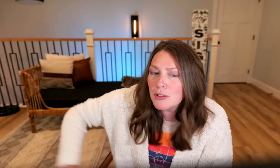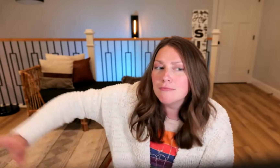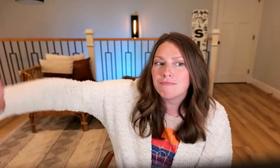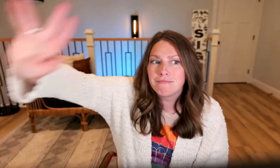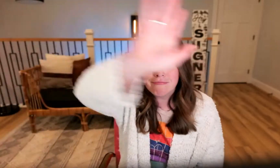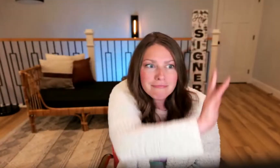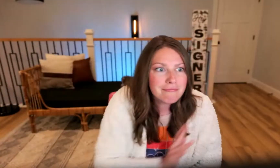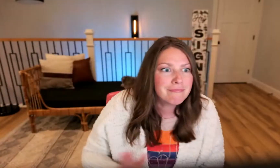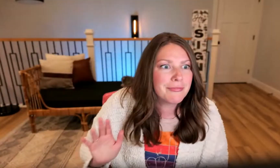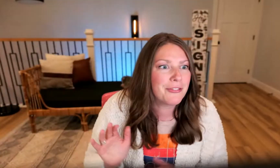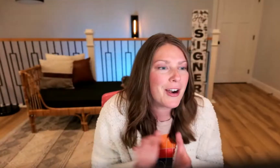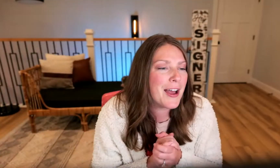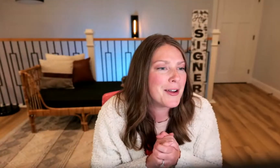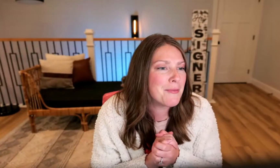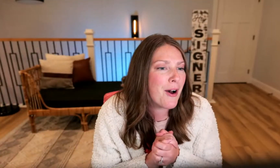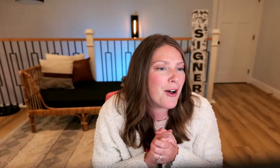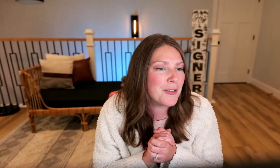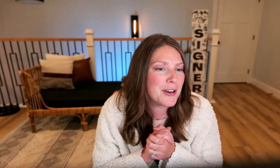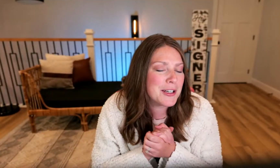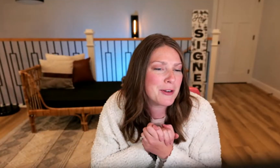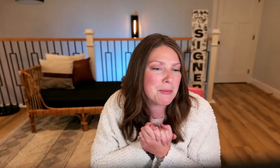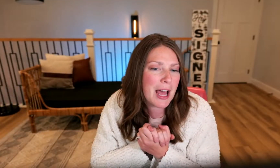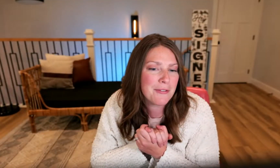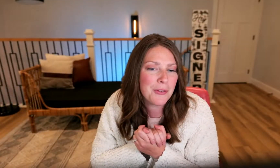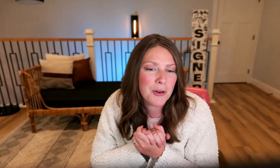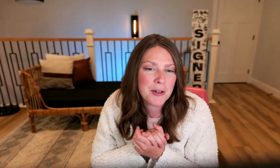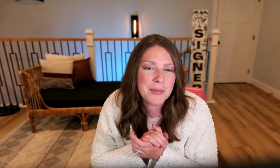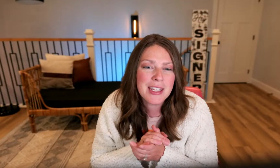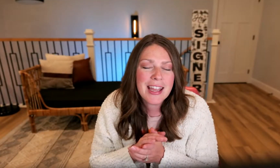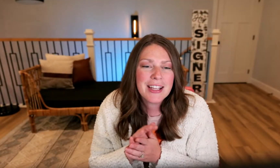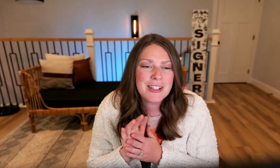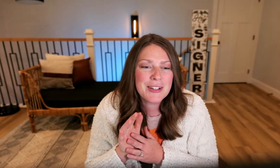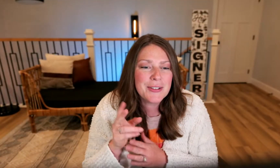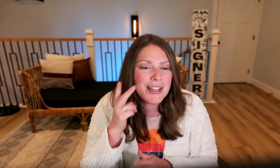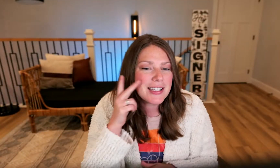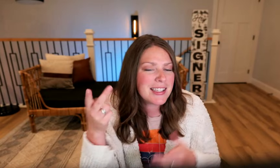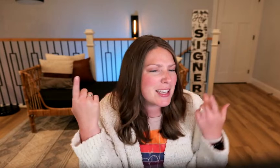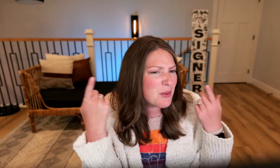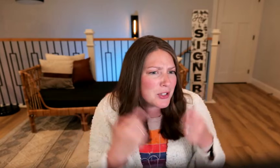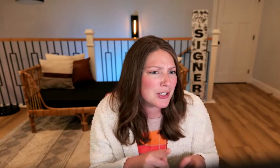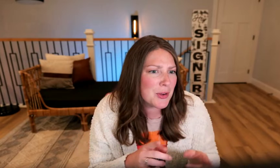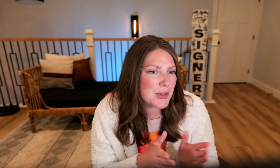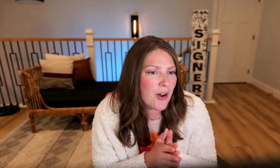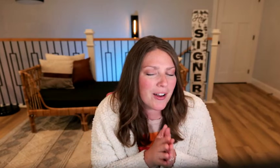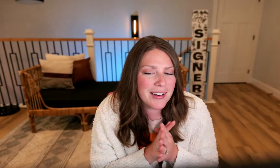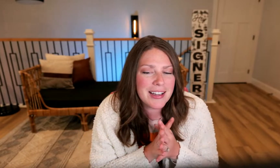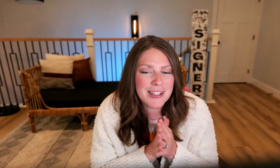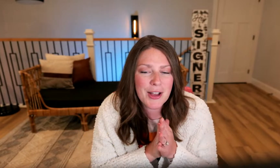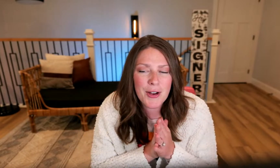people from all of our different platforms to get to see what just goes on.